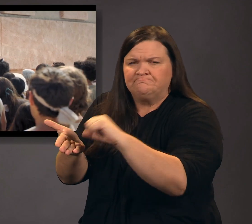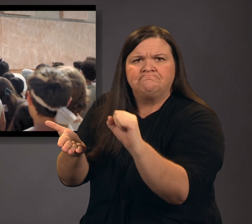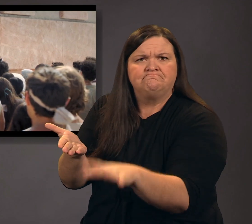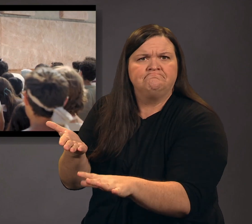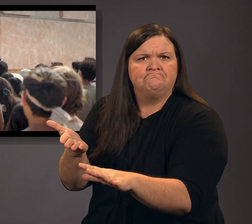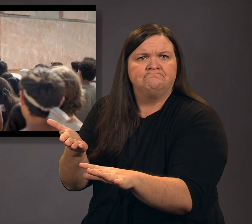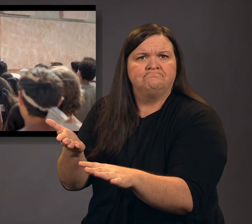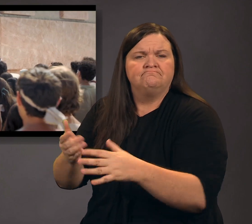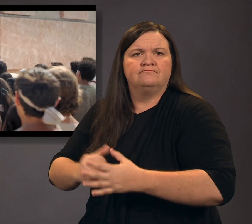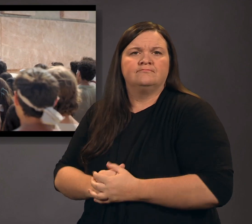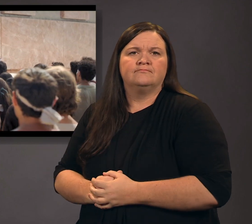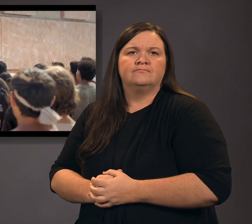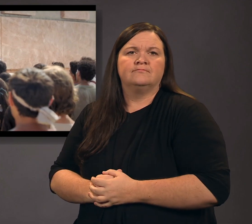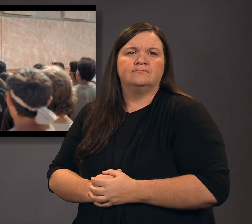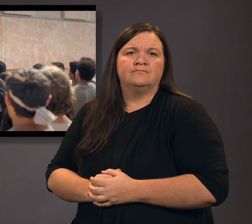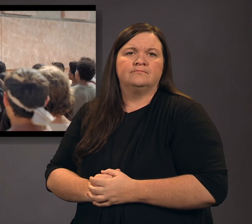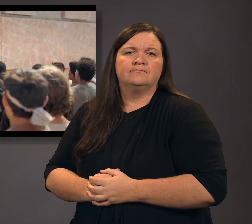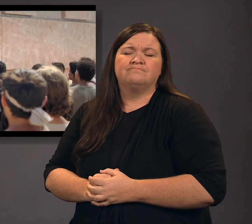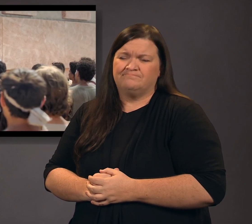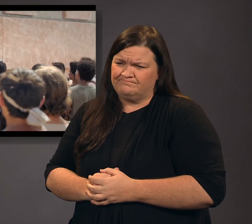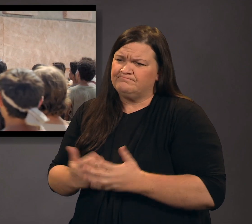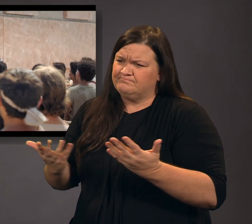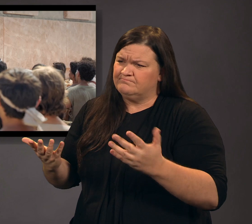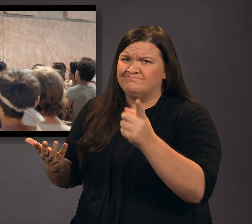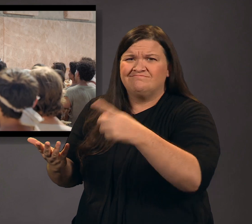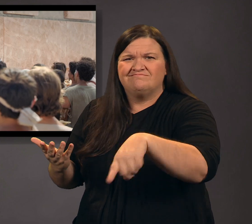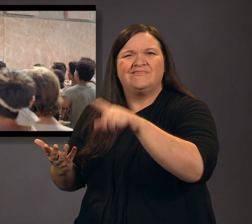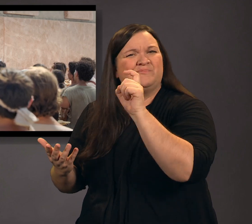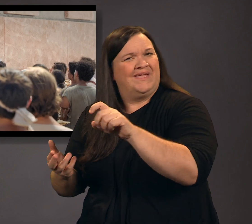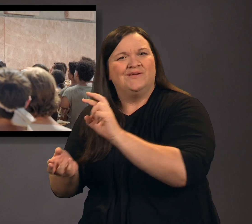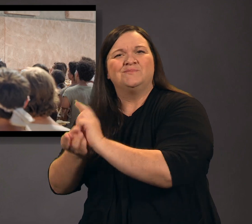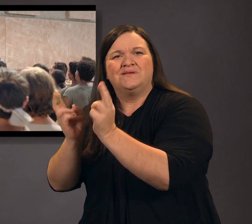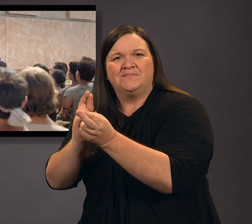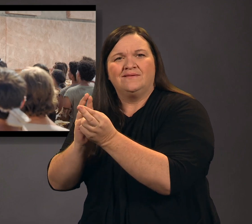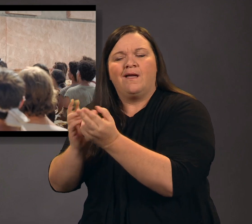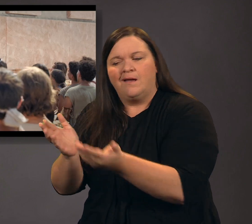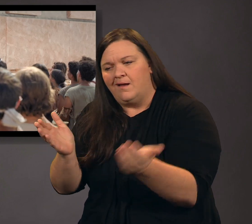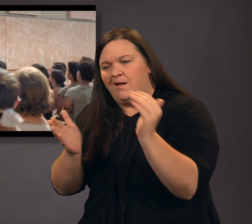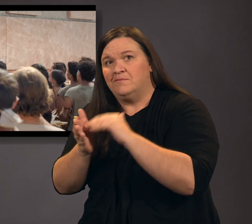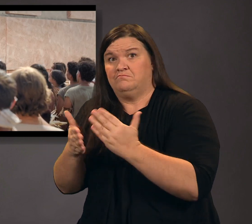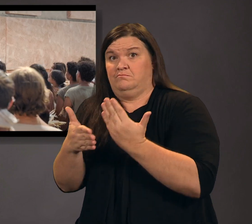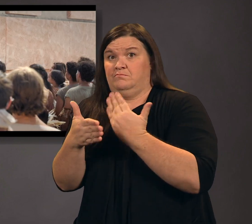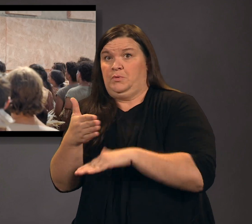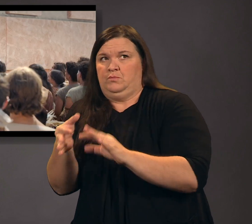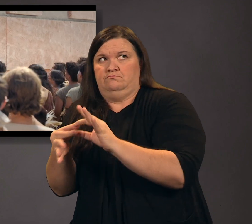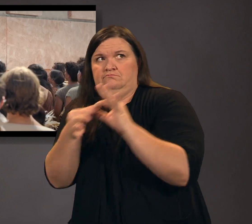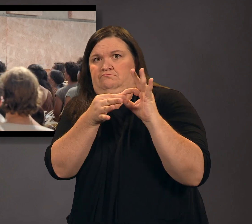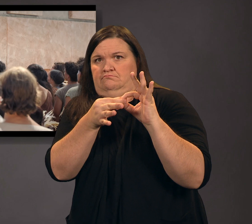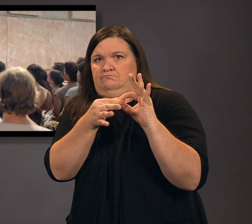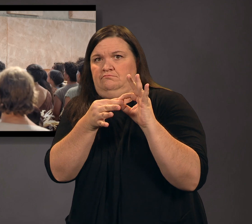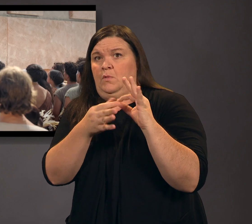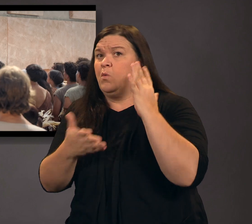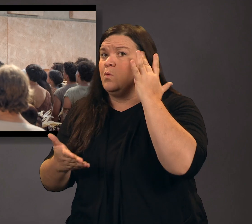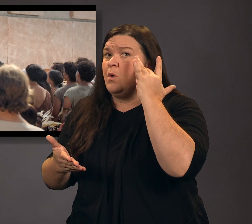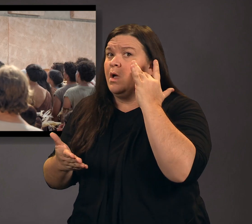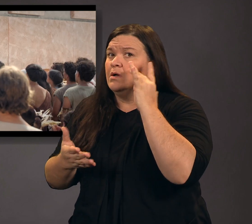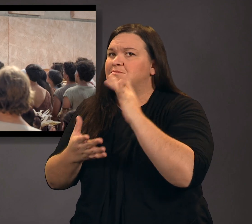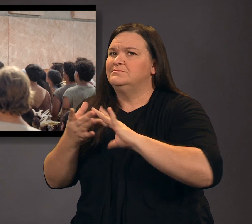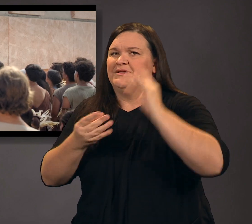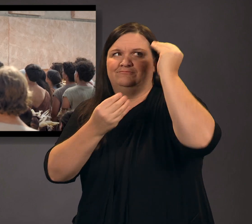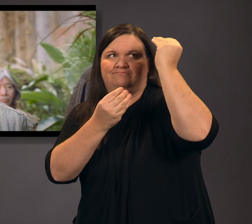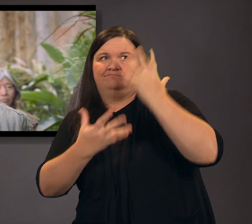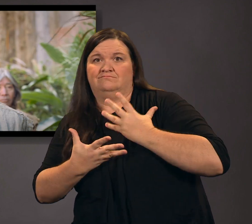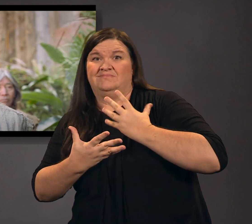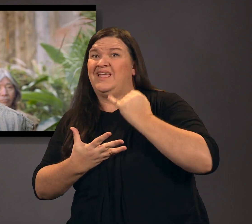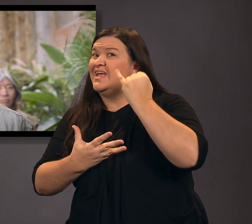Ye must repent and be born again. For the Spirit saith, if ye are not born again, ye cannot inherit the kingdom